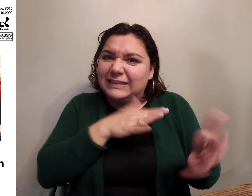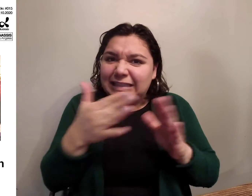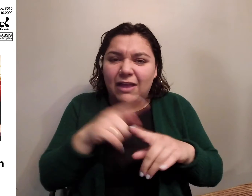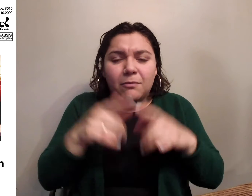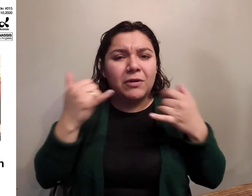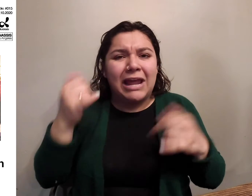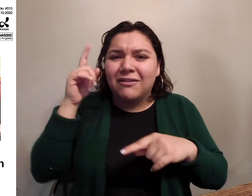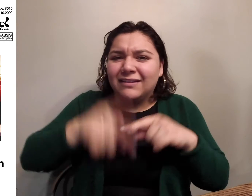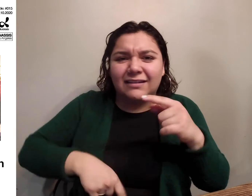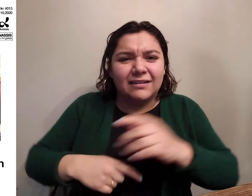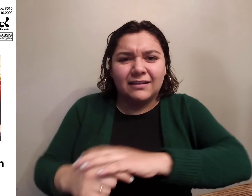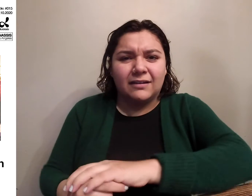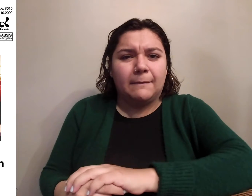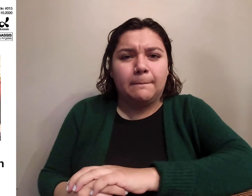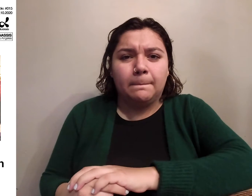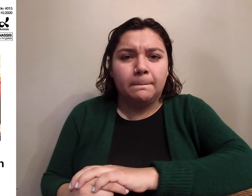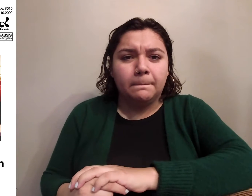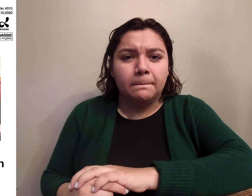happening right now.